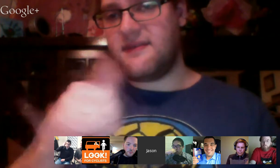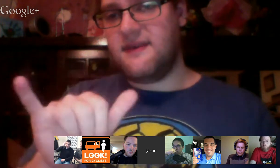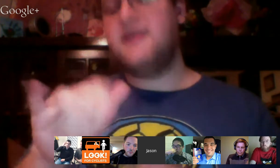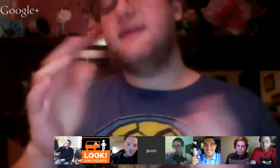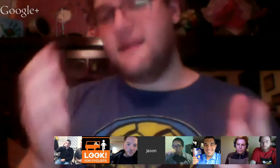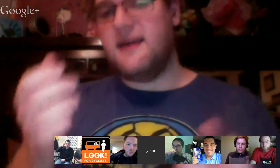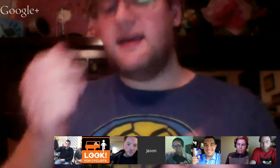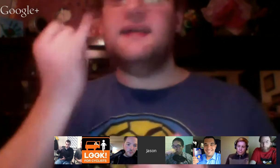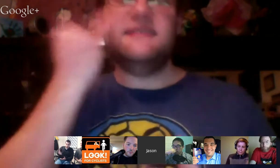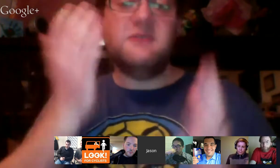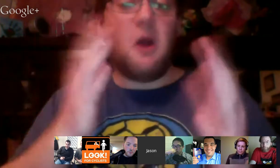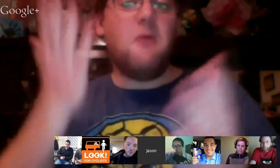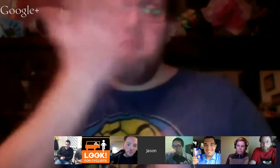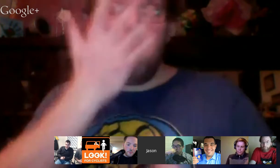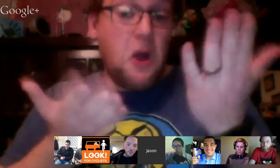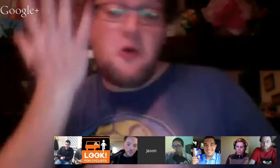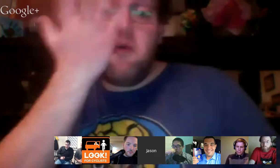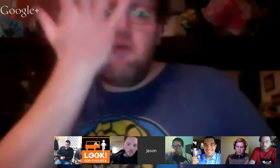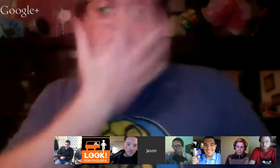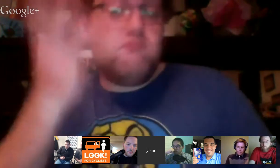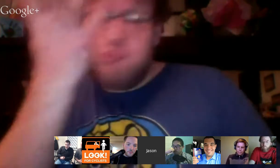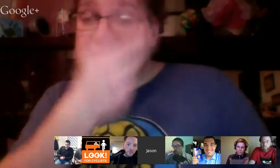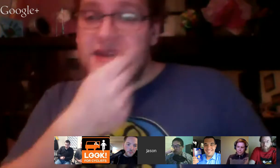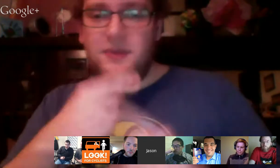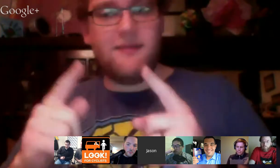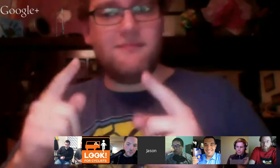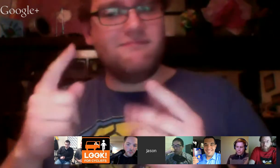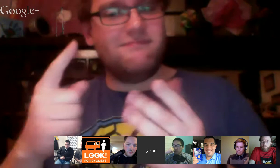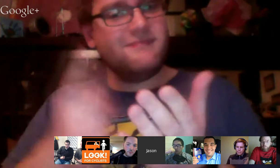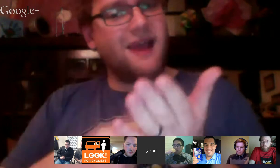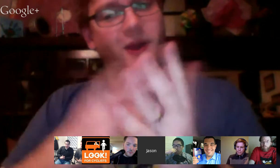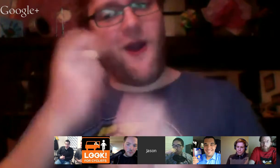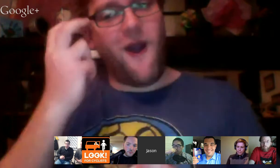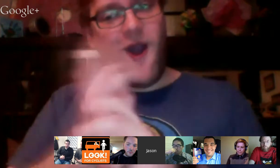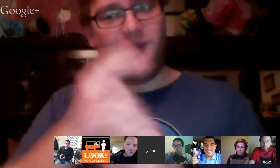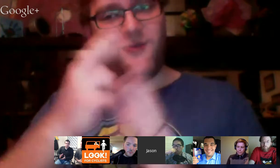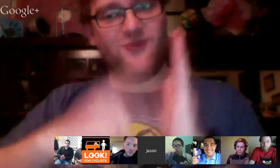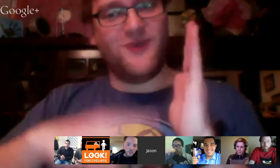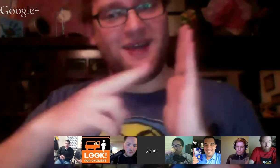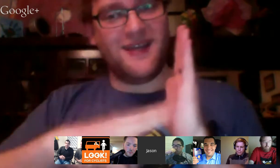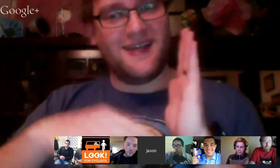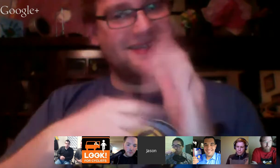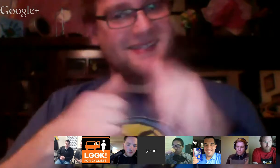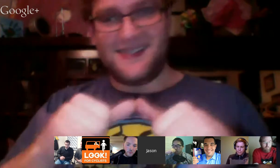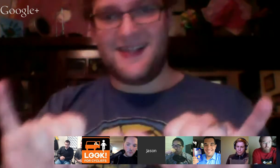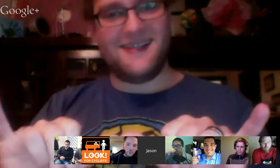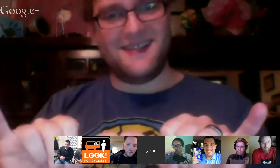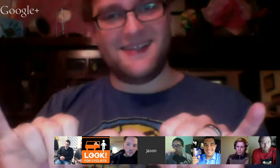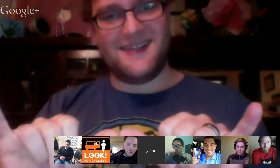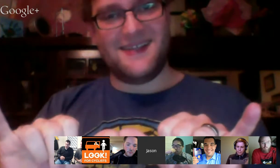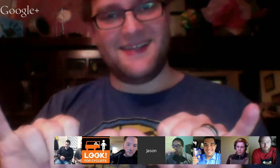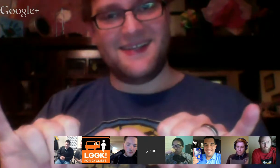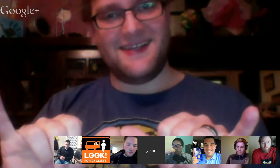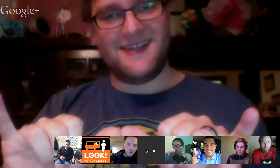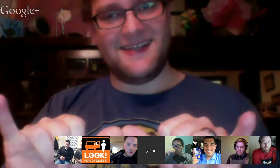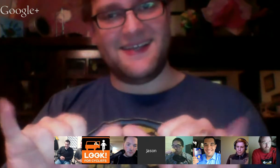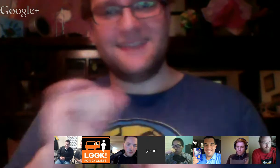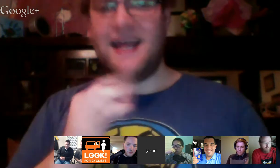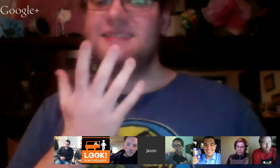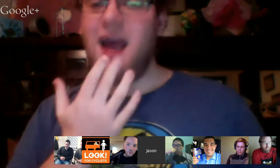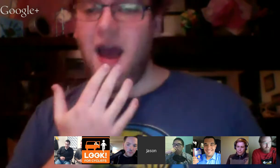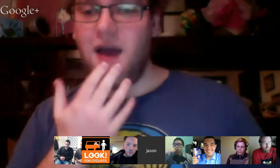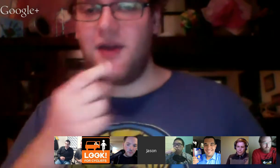And the typography or the font sizes, a lot of them, they might look pretty, but it's really hard to